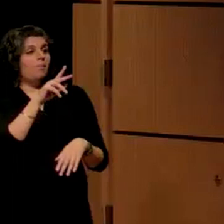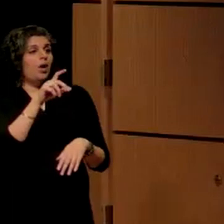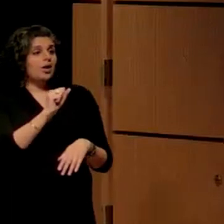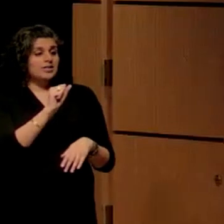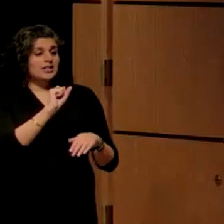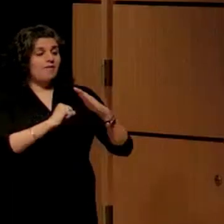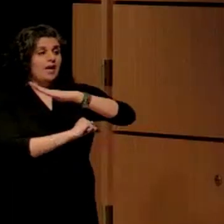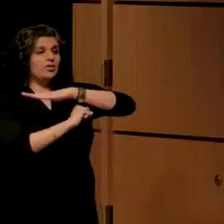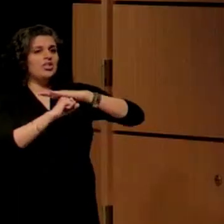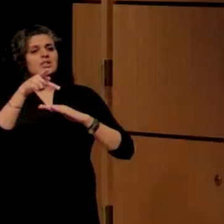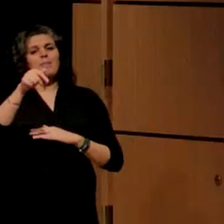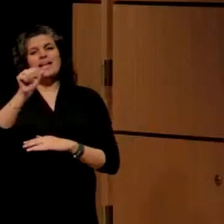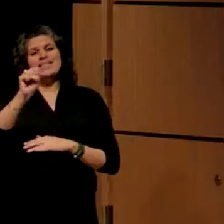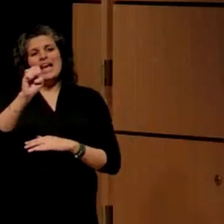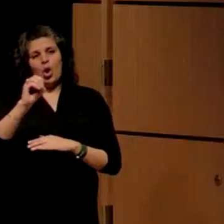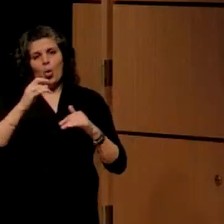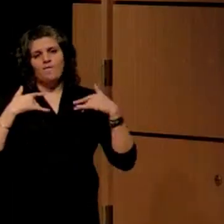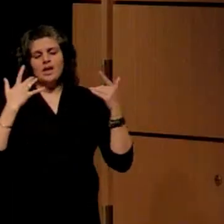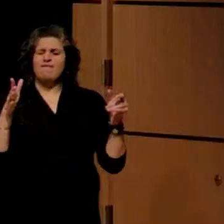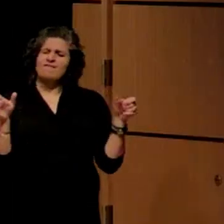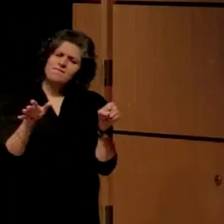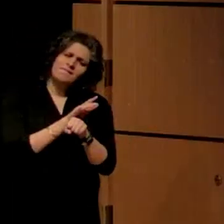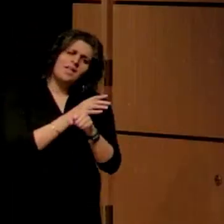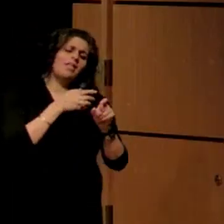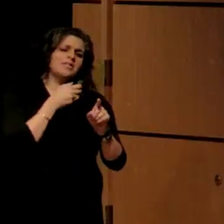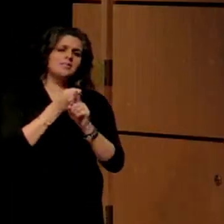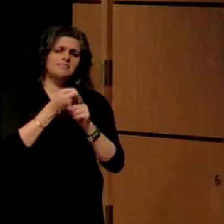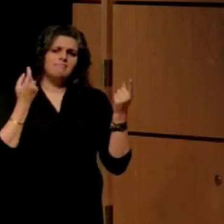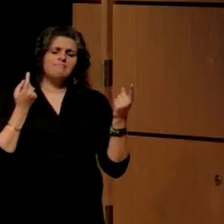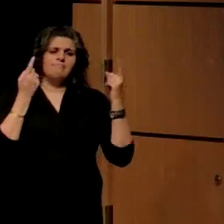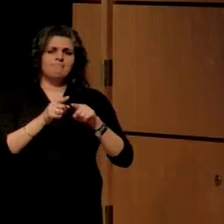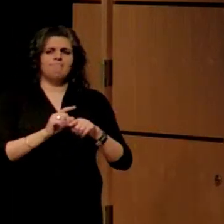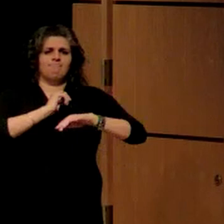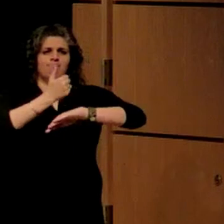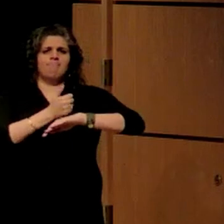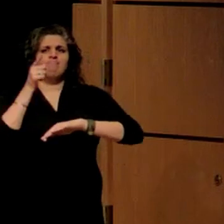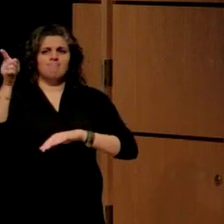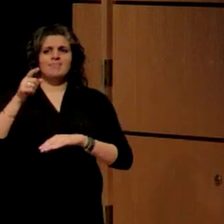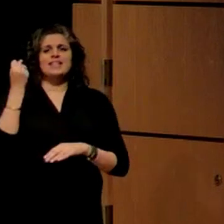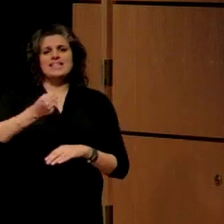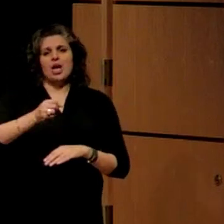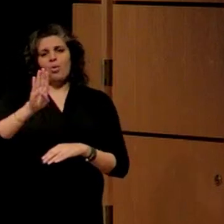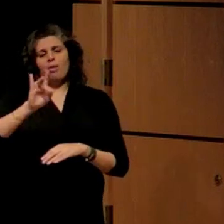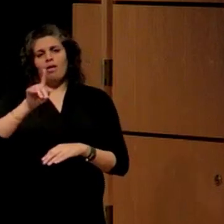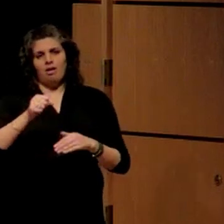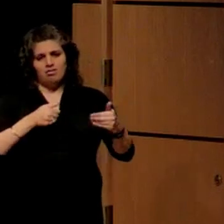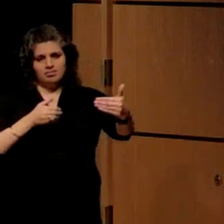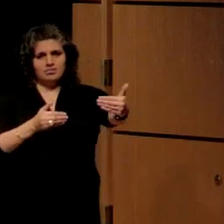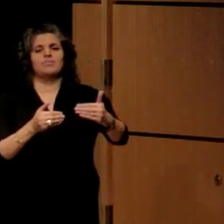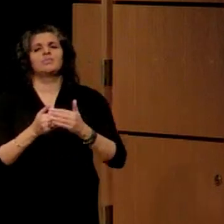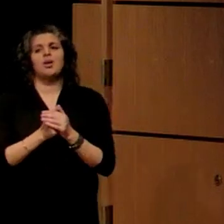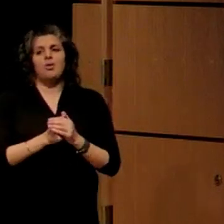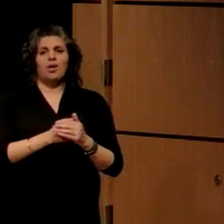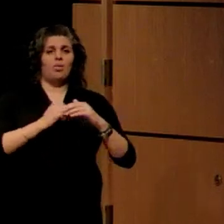event was able to fully launch in the South Park blocks outside the museum with performances, street vendors, and